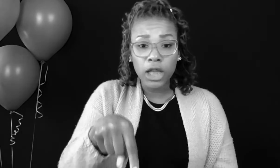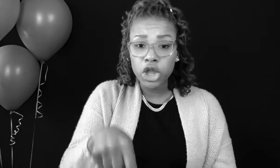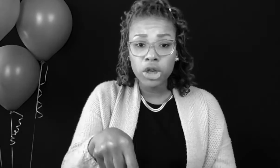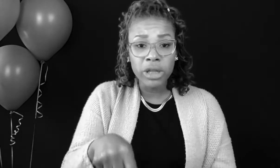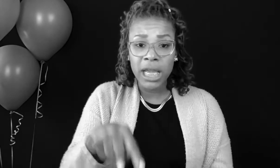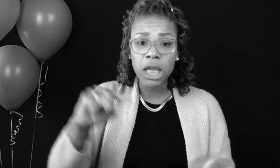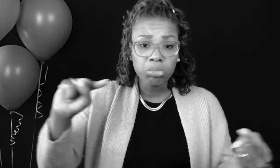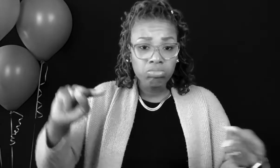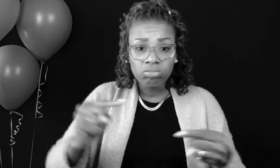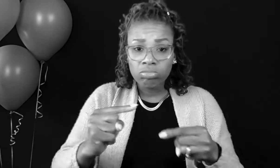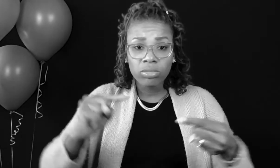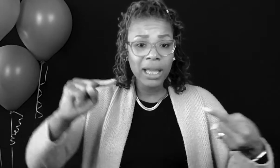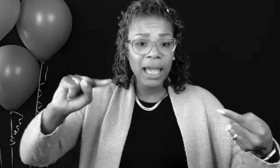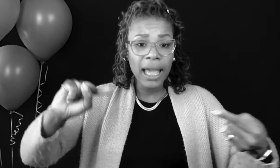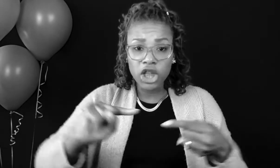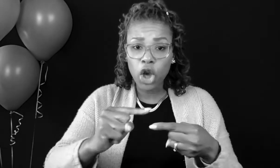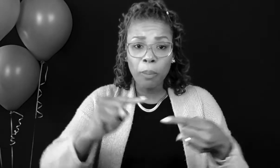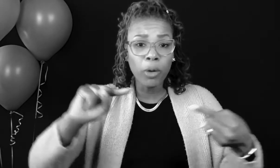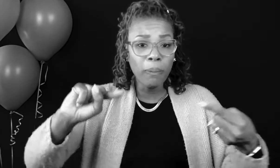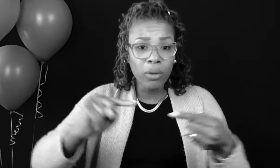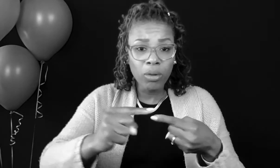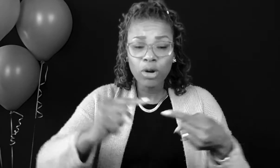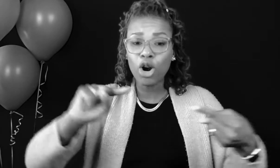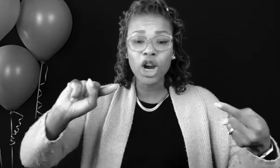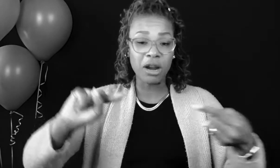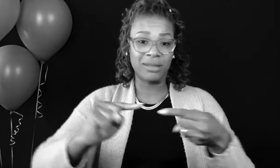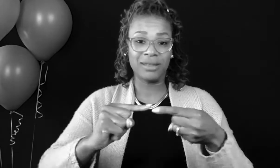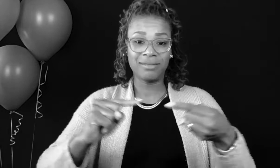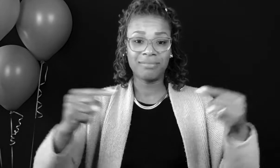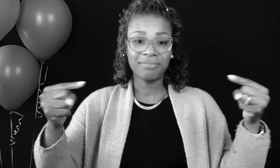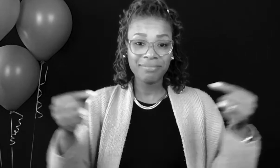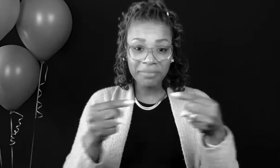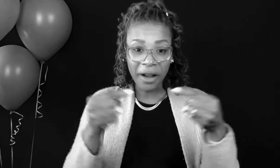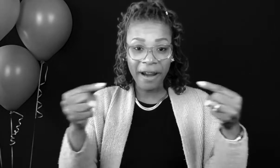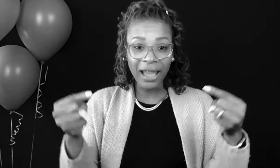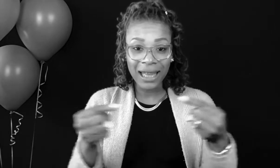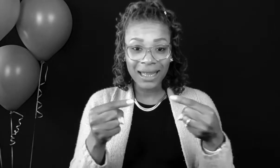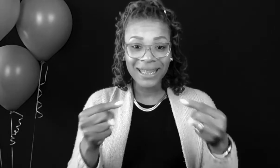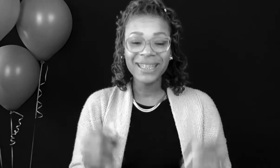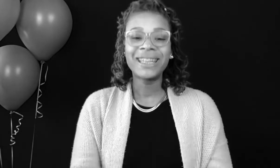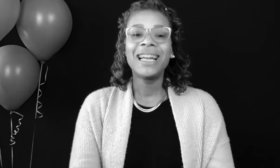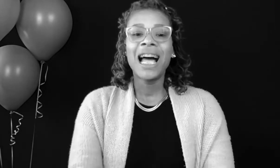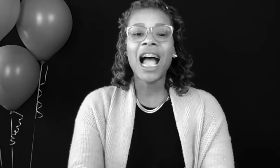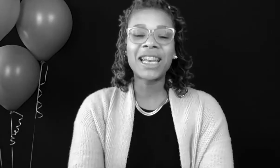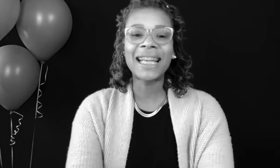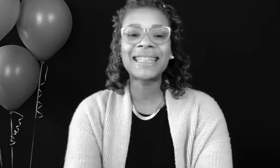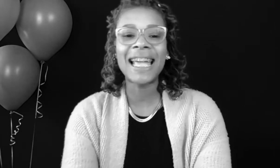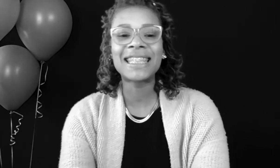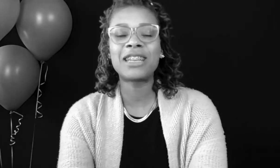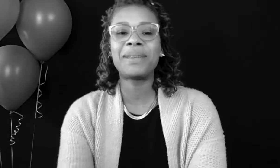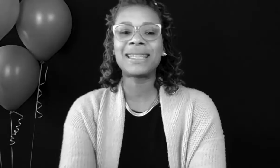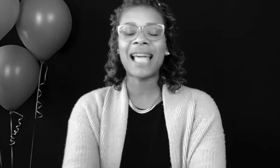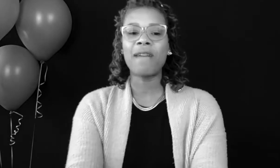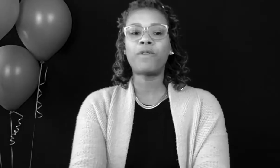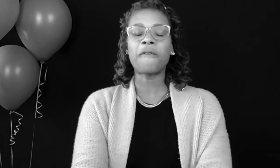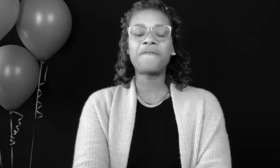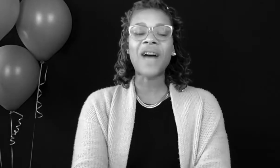your knee and show boo-boo or hurt. All right? Our next sign is going to be the sign for